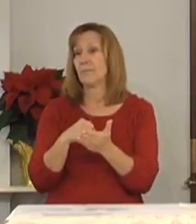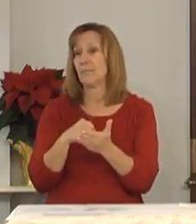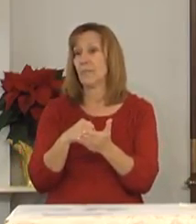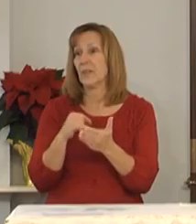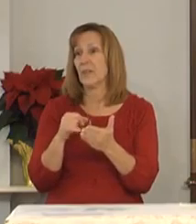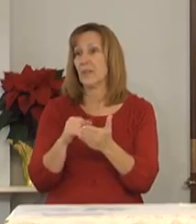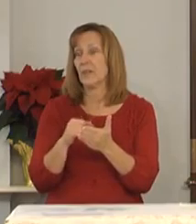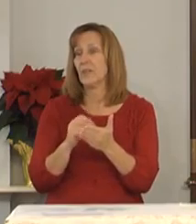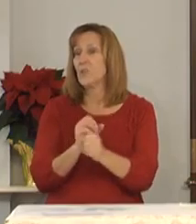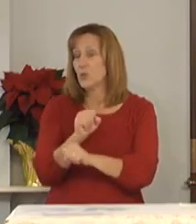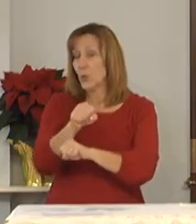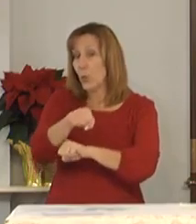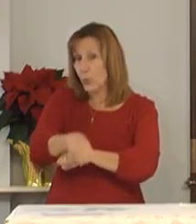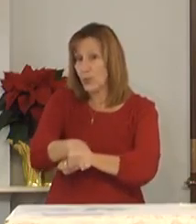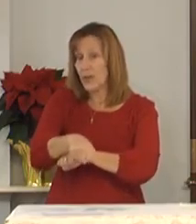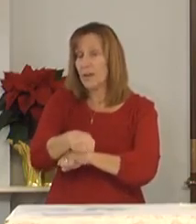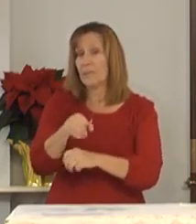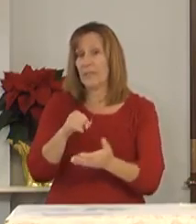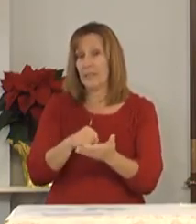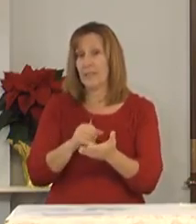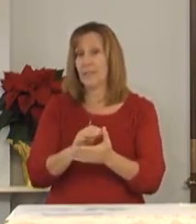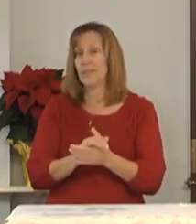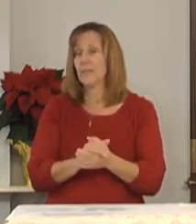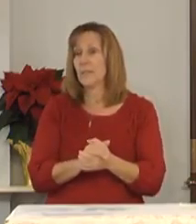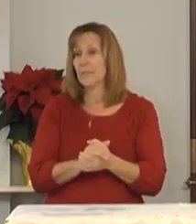to overcome it.